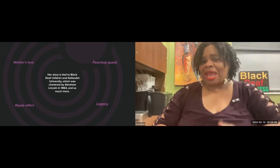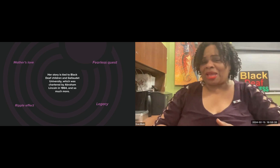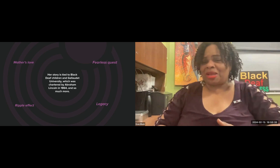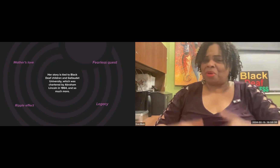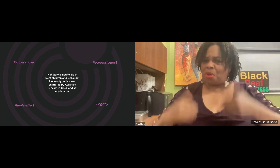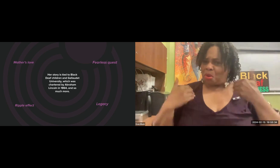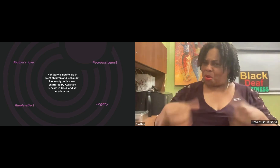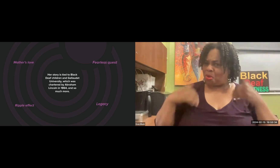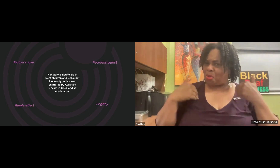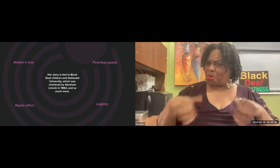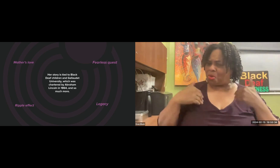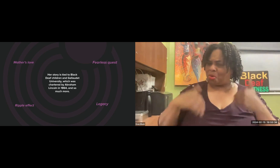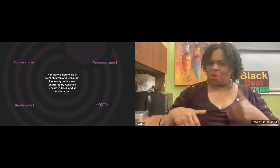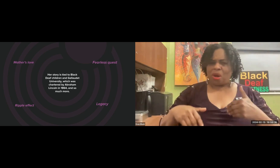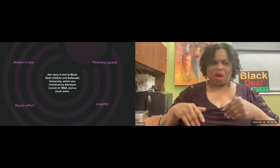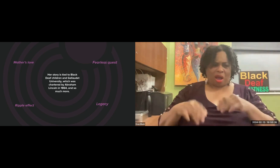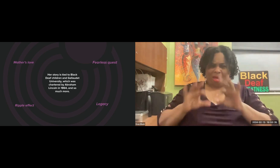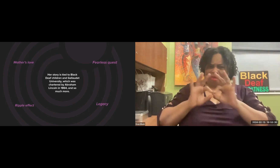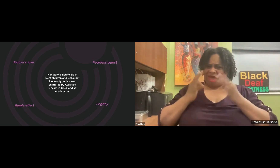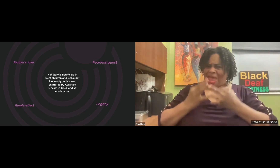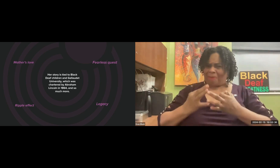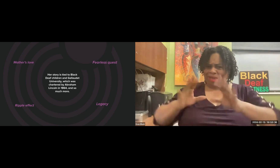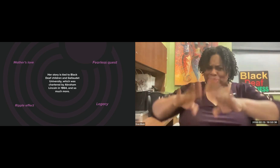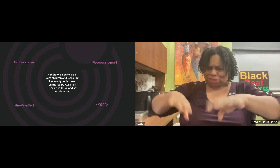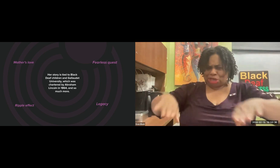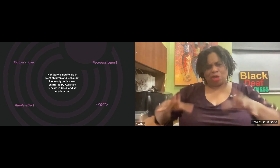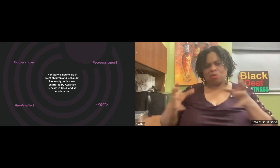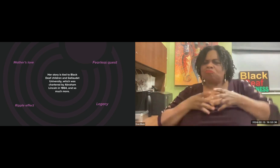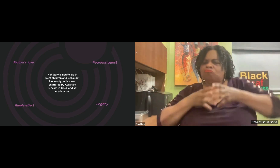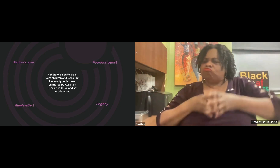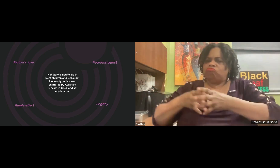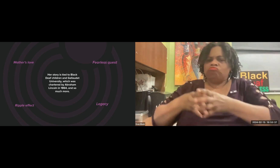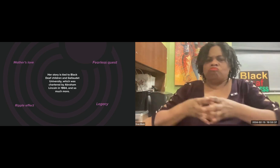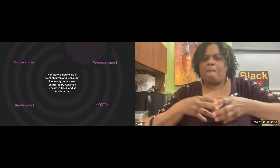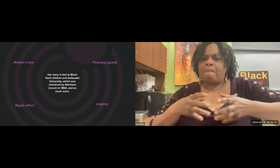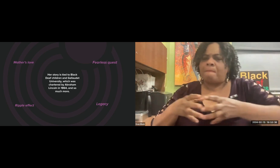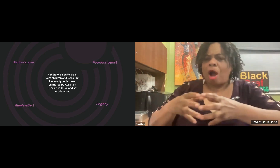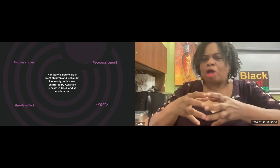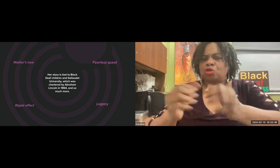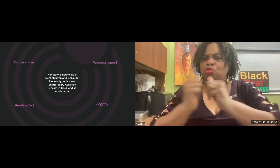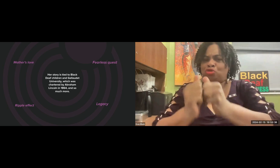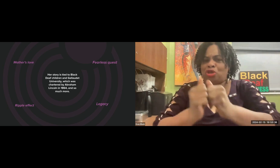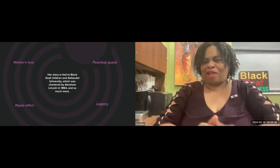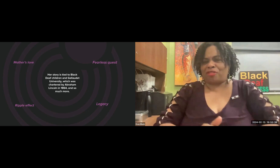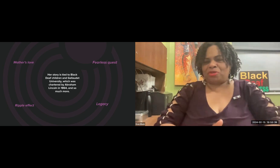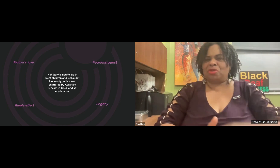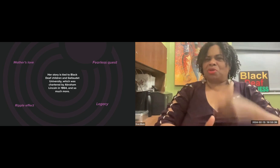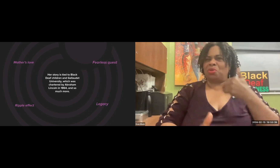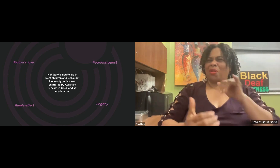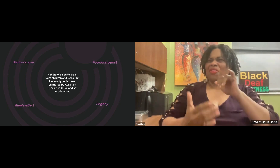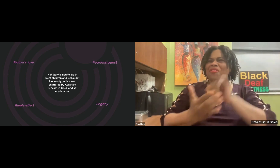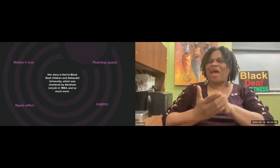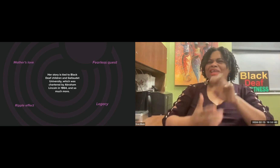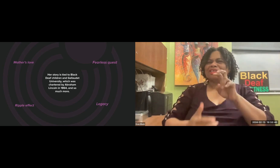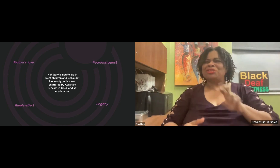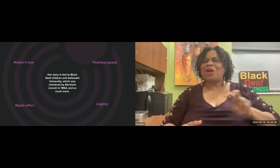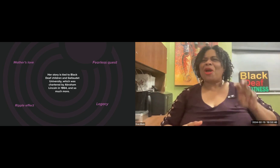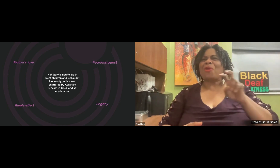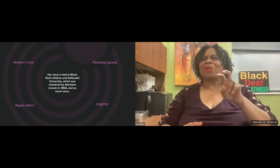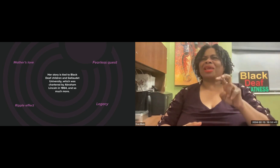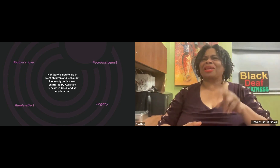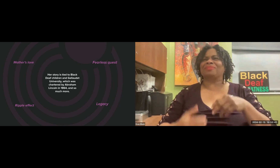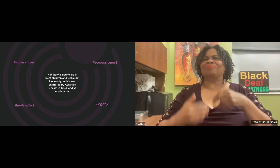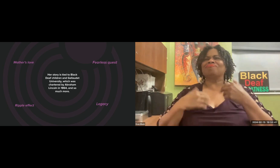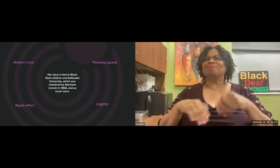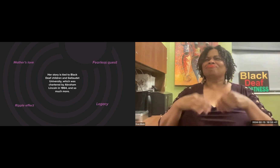worth your life to oppose the system and white supremacy. You could be killed for such actions. And so being able